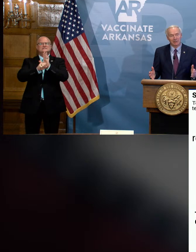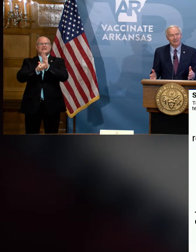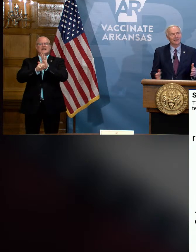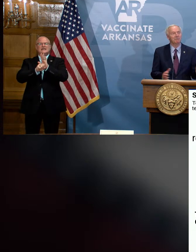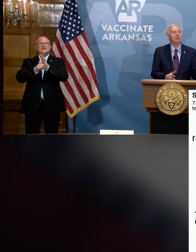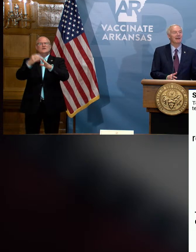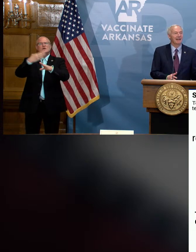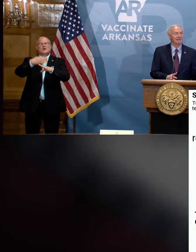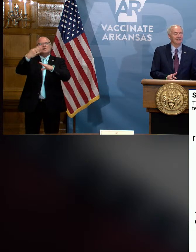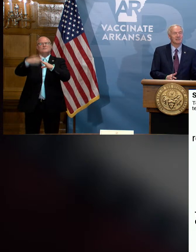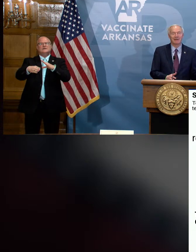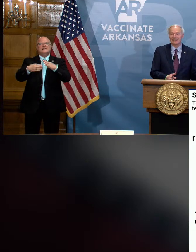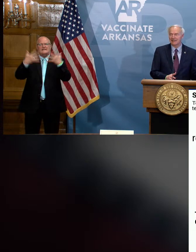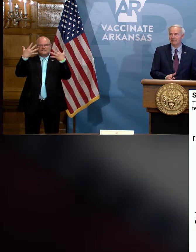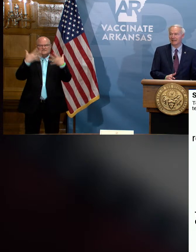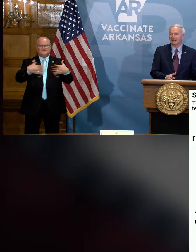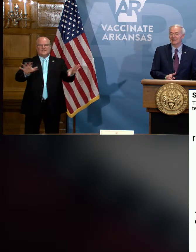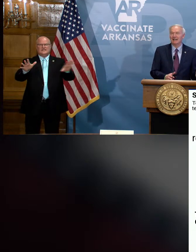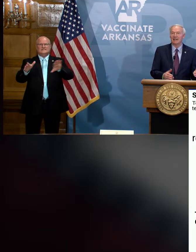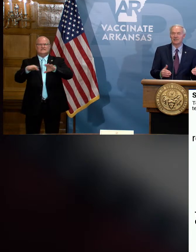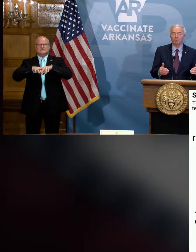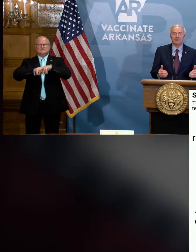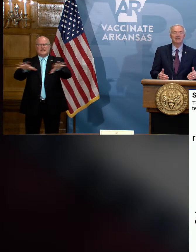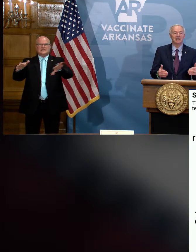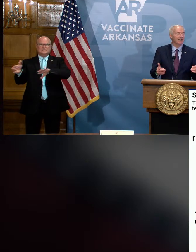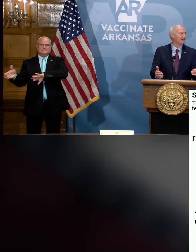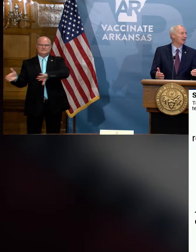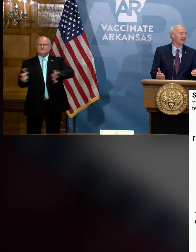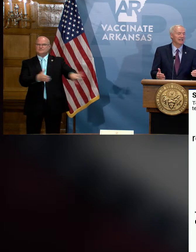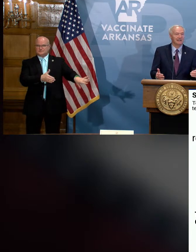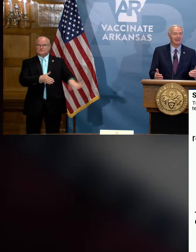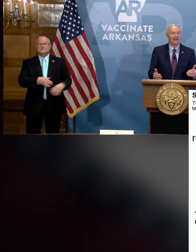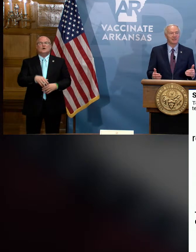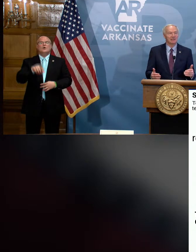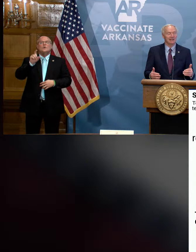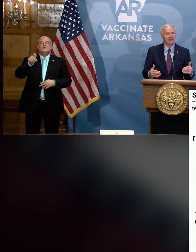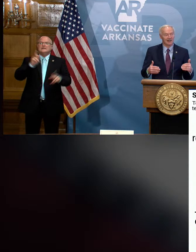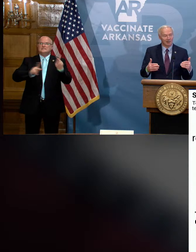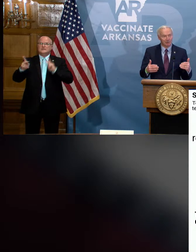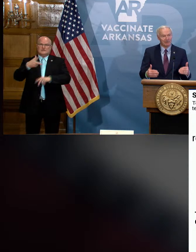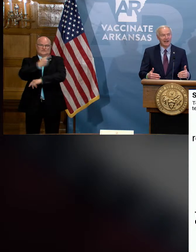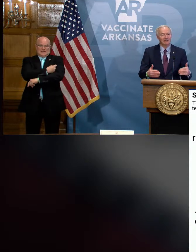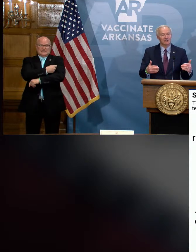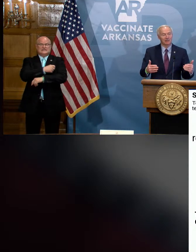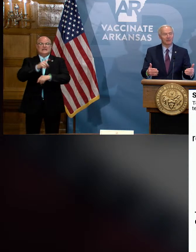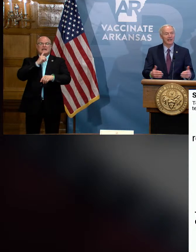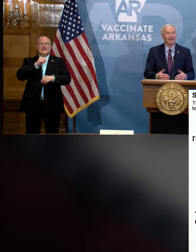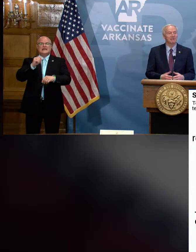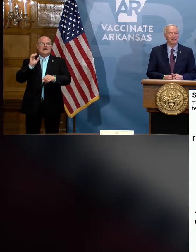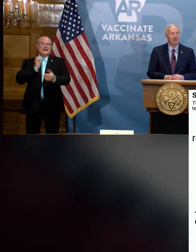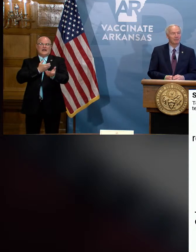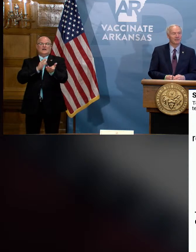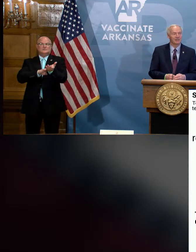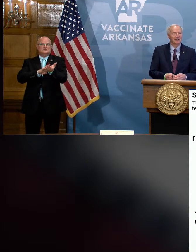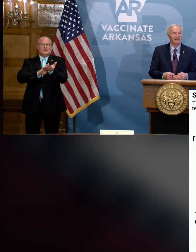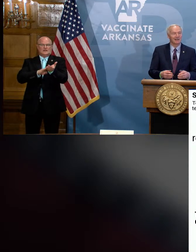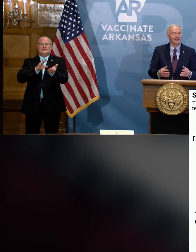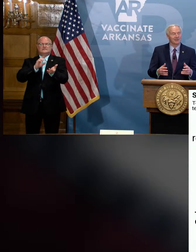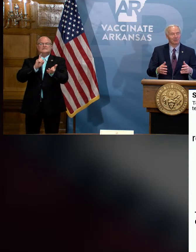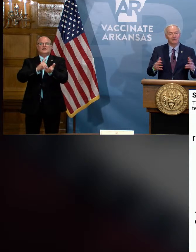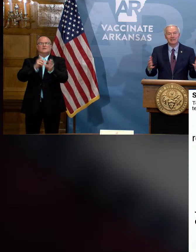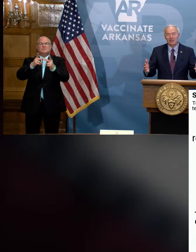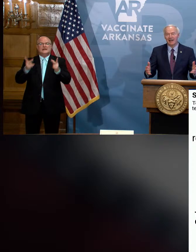to completely move out of this pandemic. And so we need everybody to get vaccinated, and our providers are going to have to help